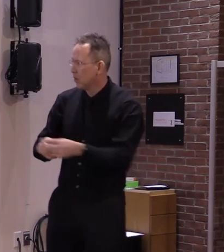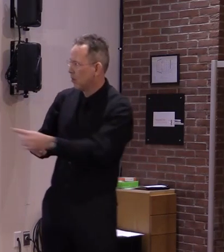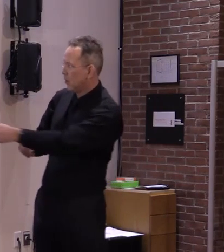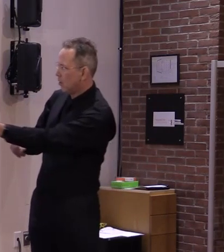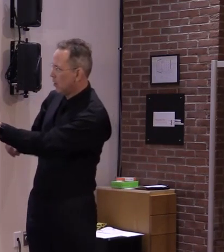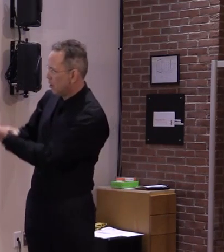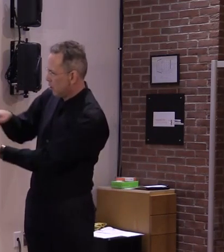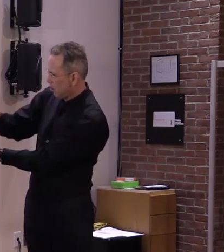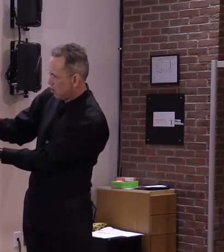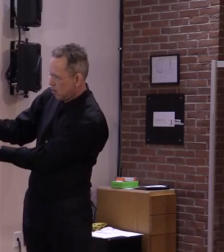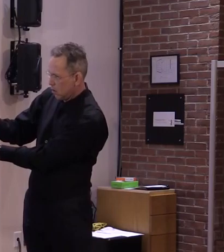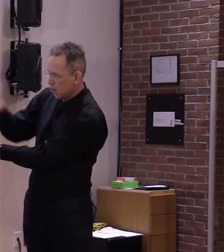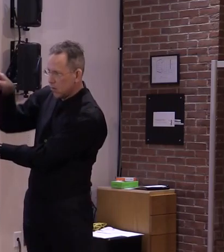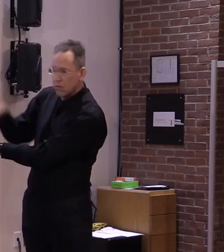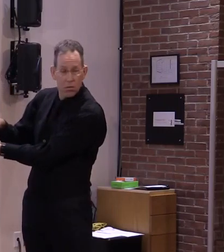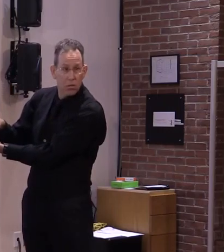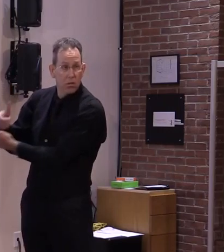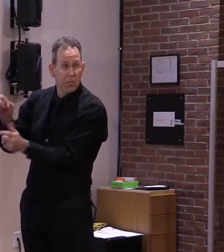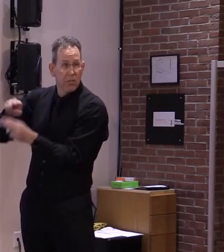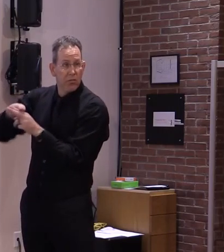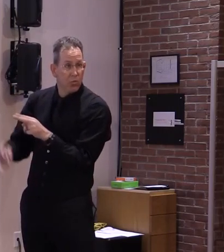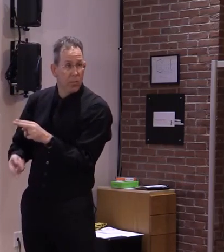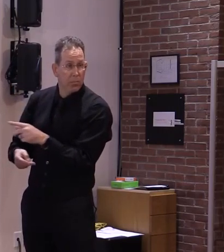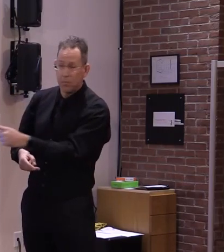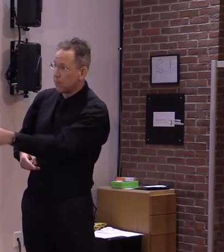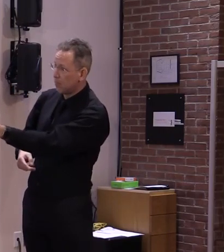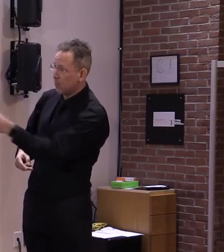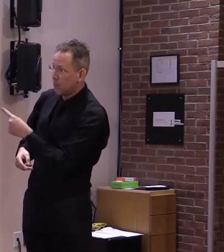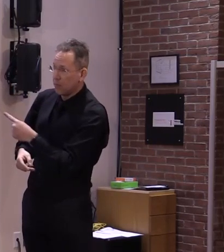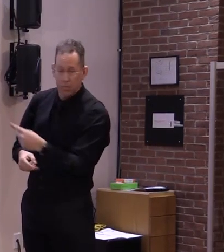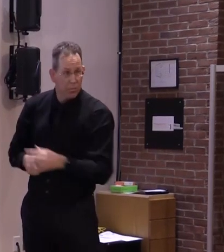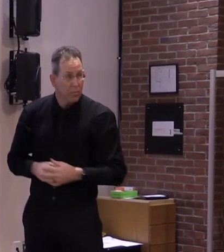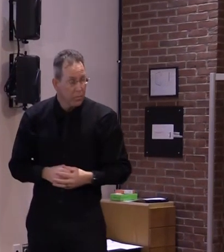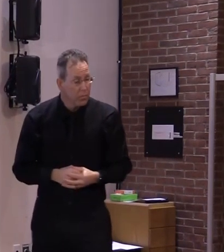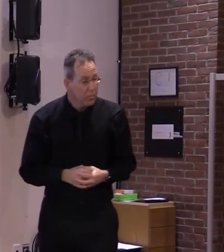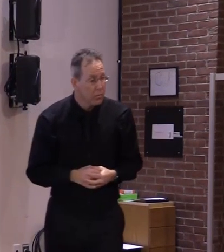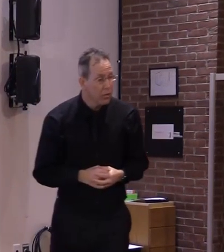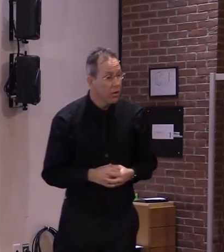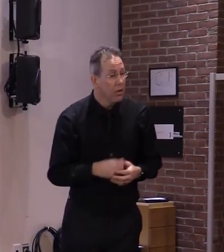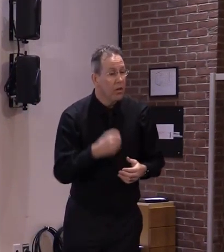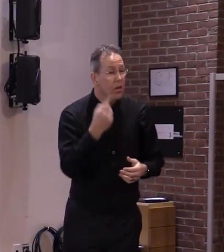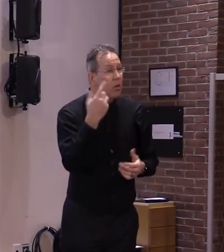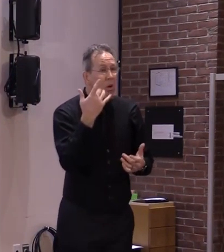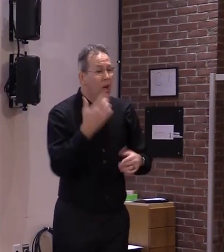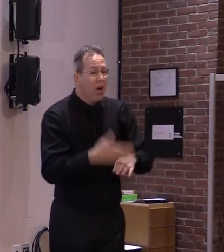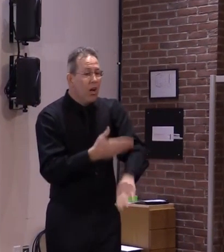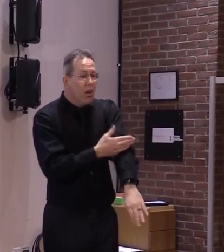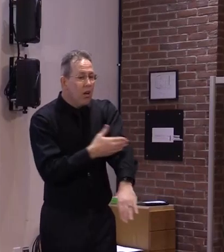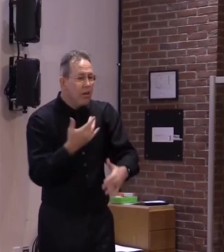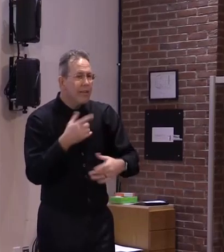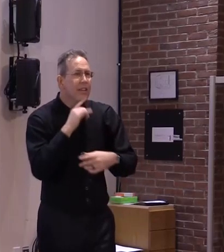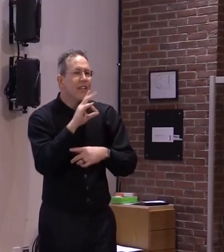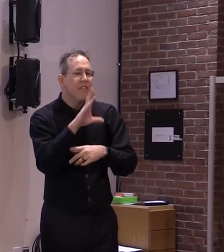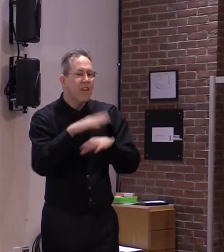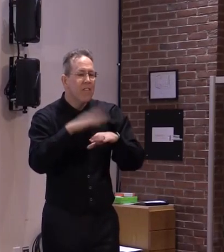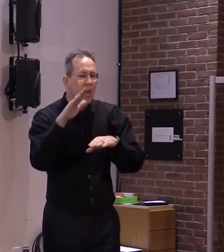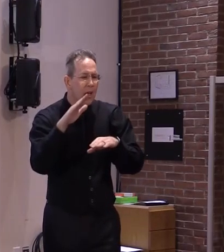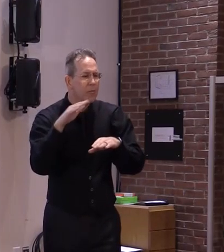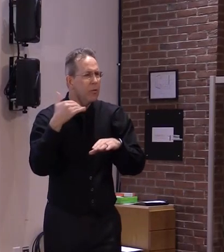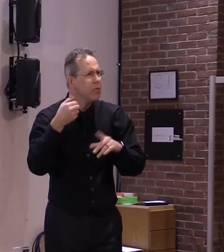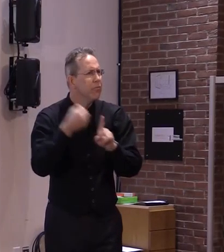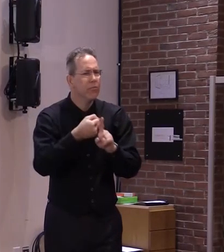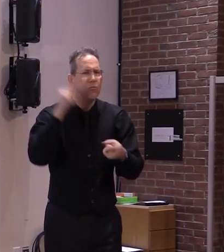significant improvement in the number of individuals over 75 in Vermont who are contracting COVID-19. And this